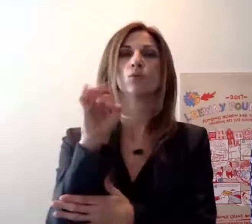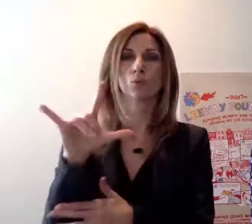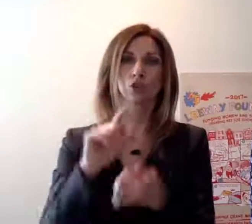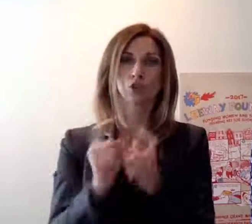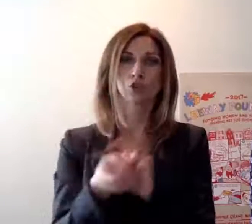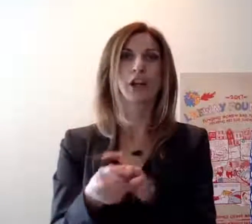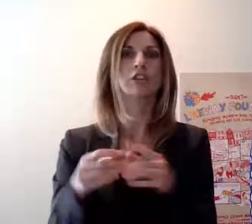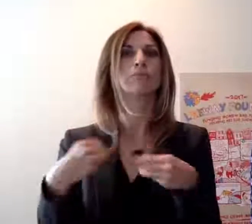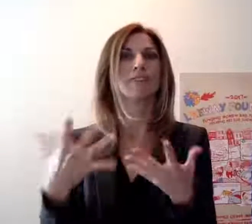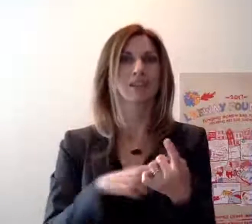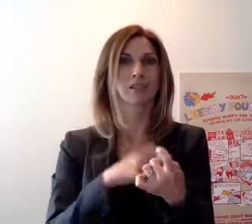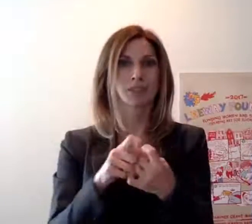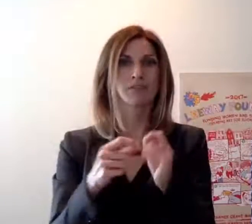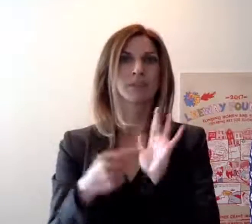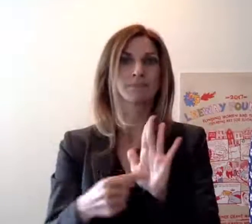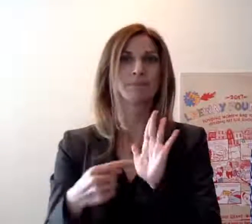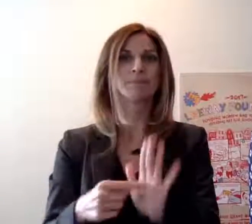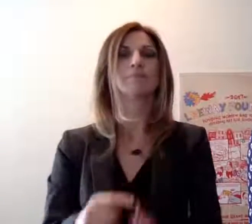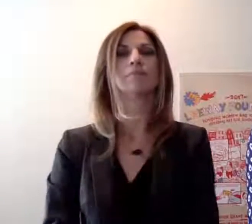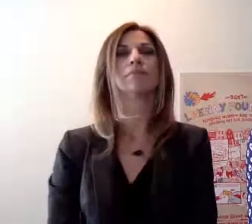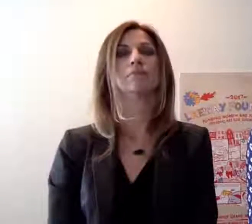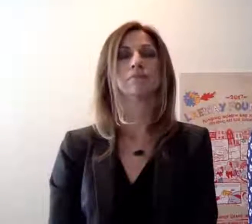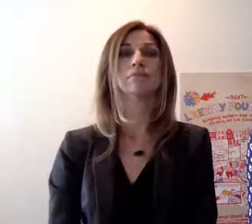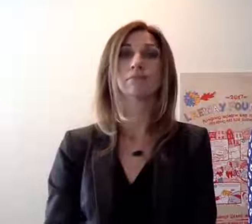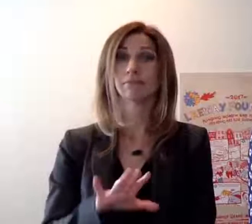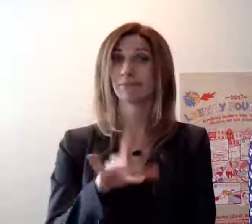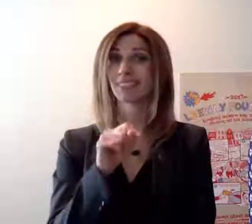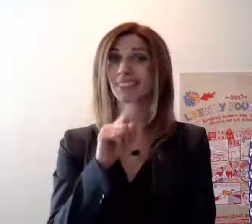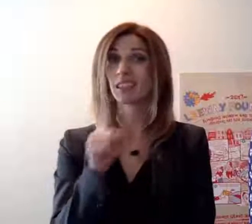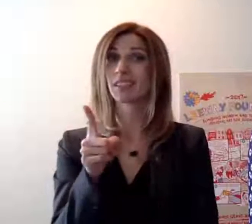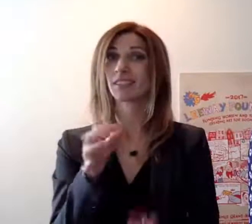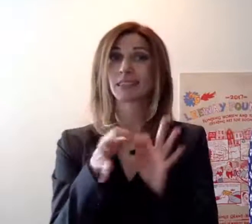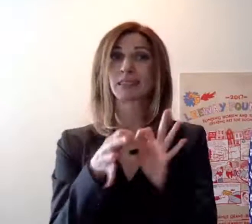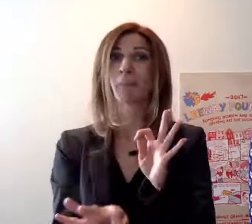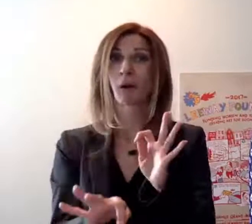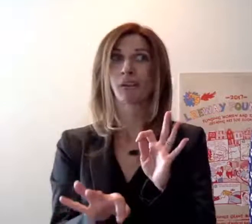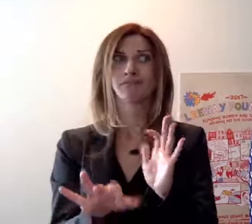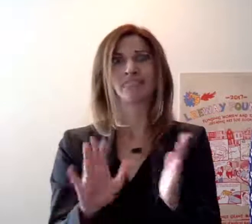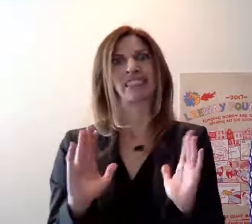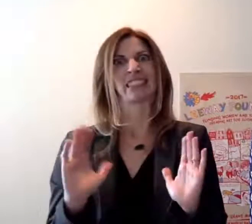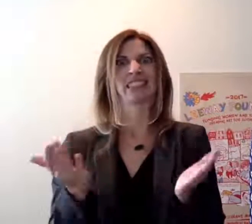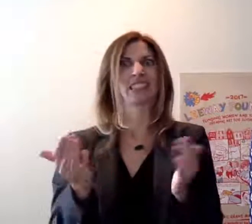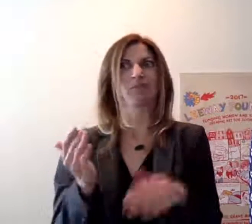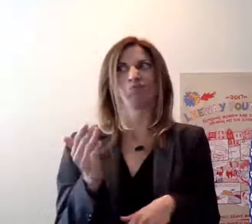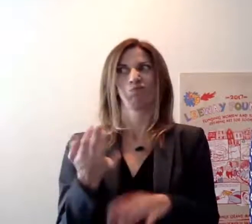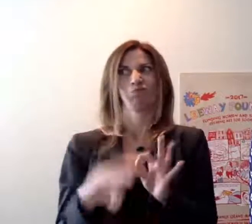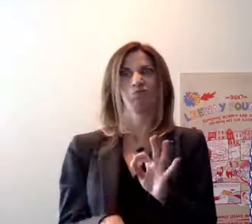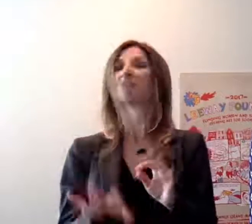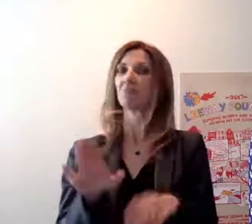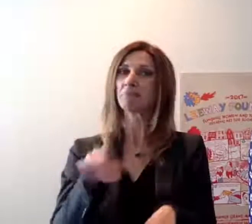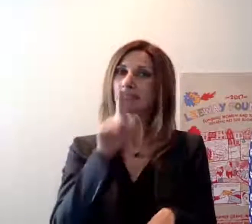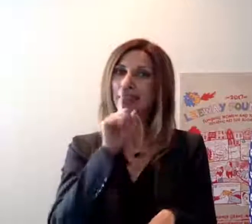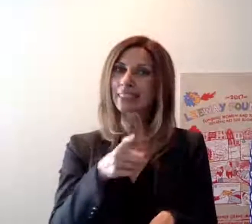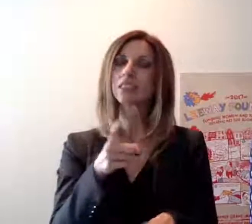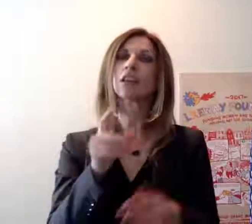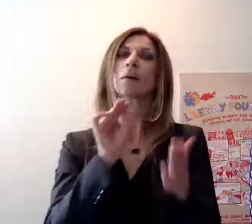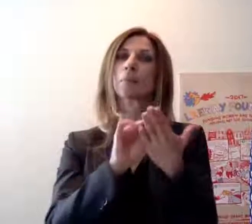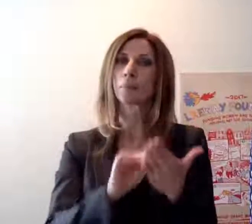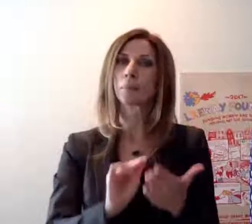specific examples. It is, in fact, as simple as it seems. Like, we're asking you to list a